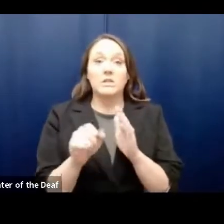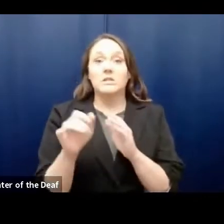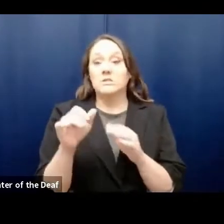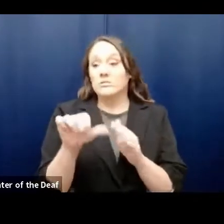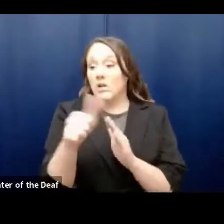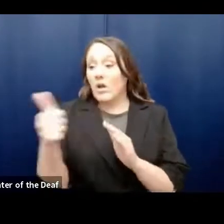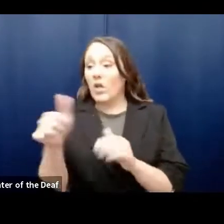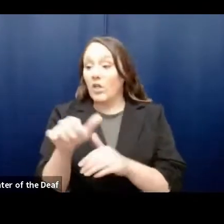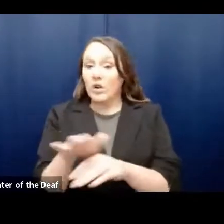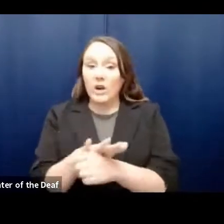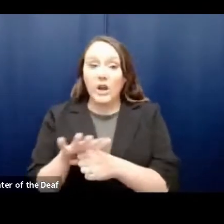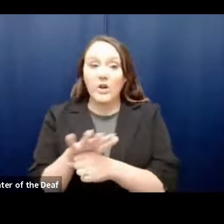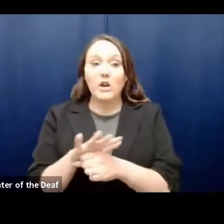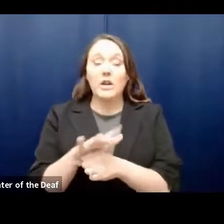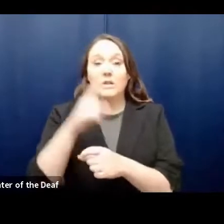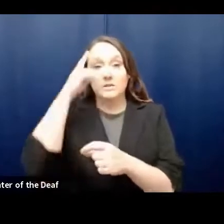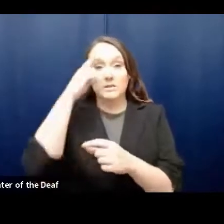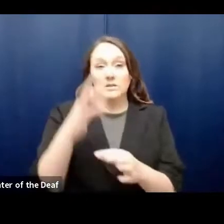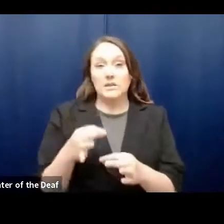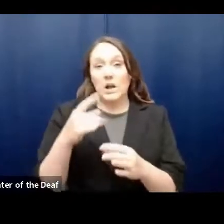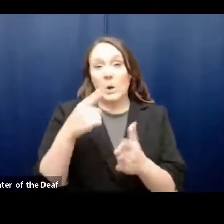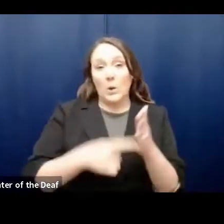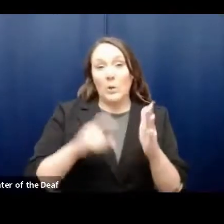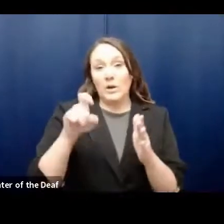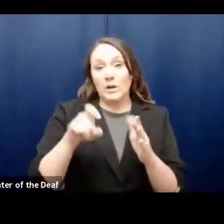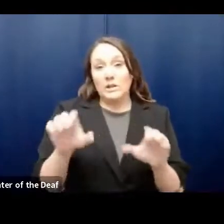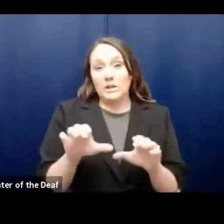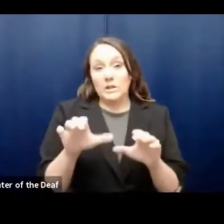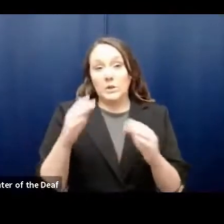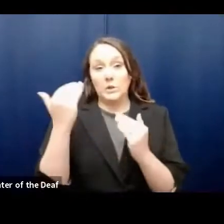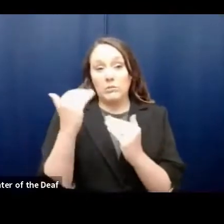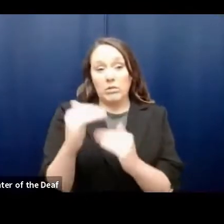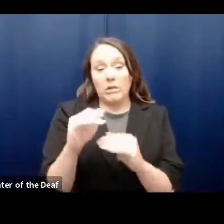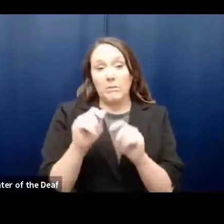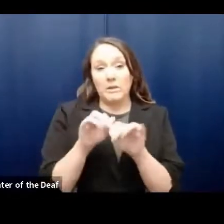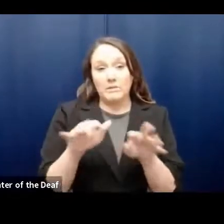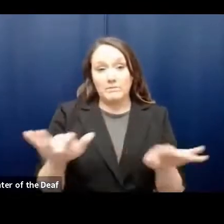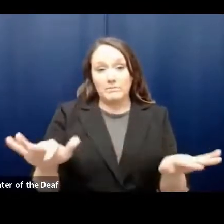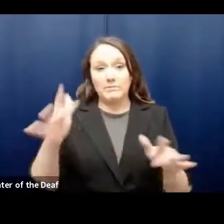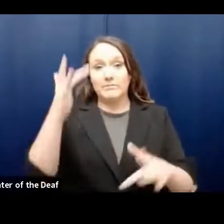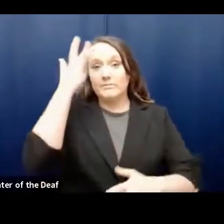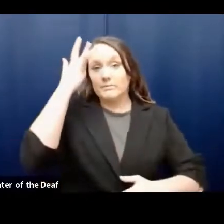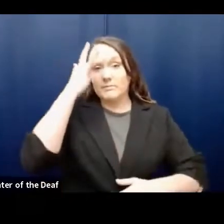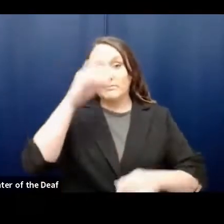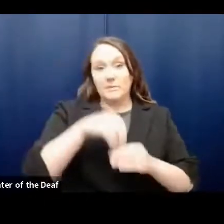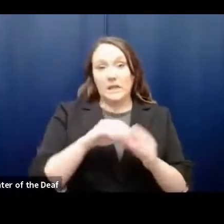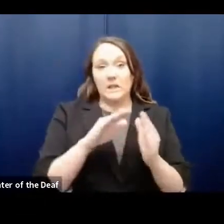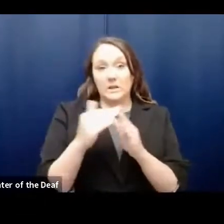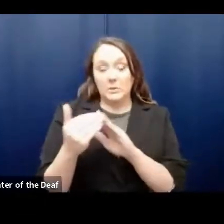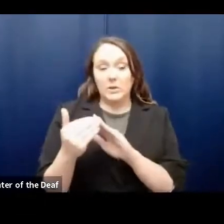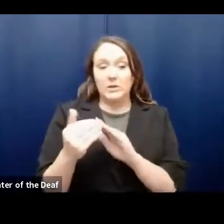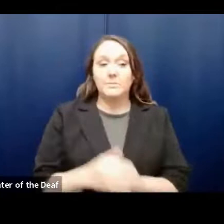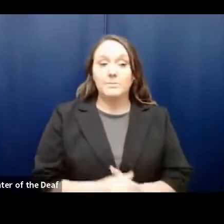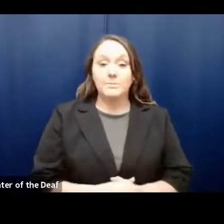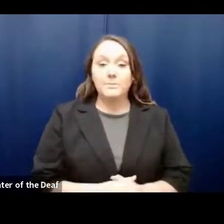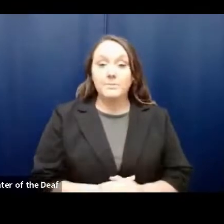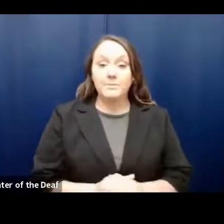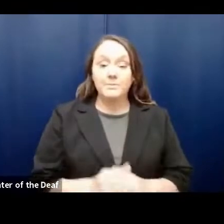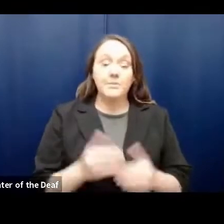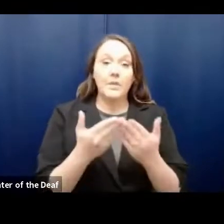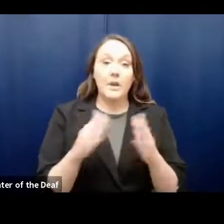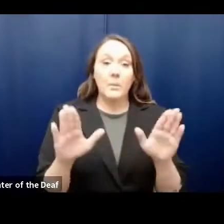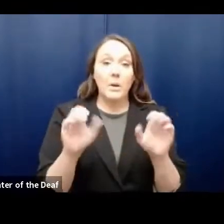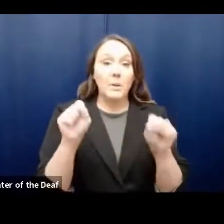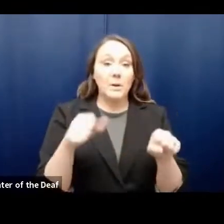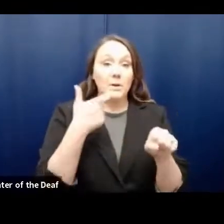if any, further action should be taken to help mitigate the spread of disease in our community. The public can watch